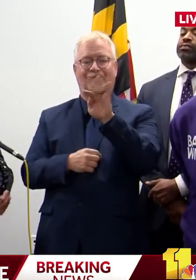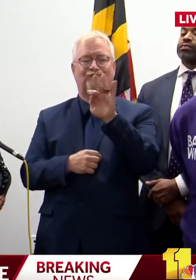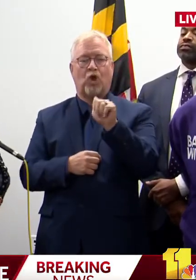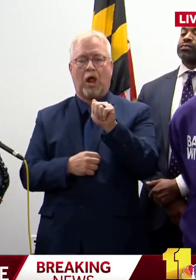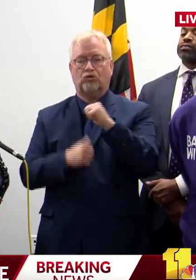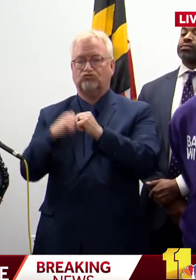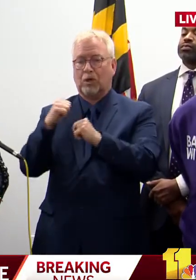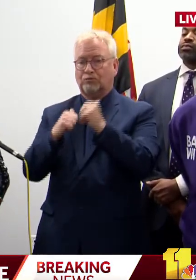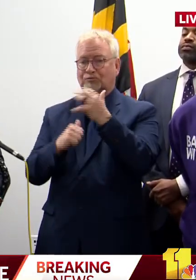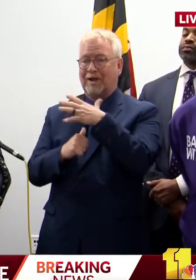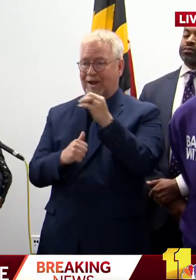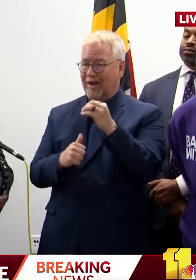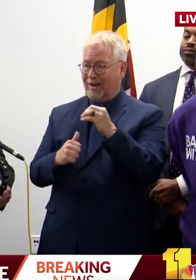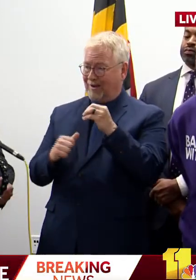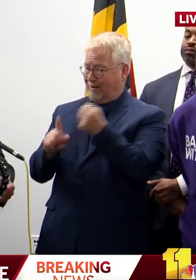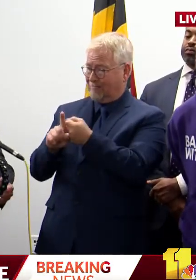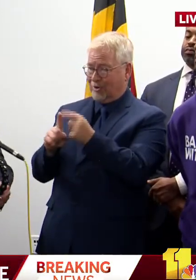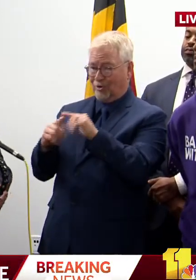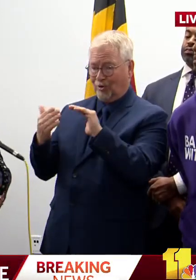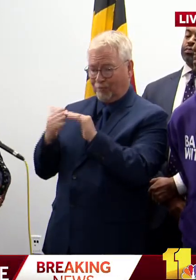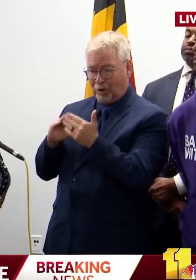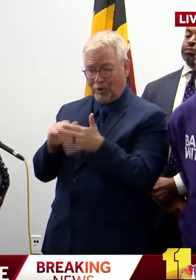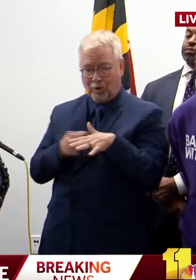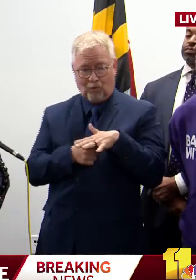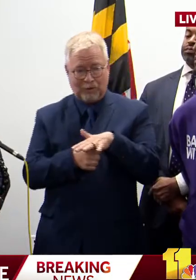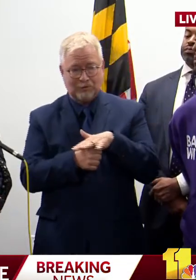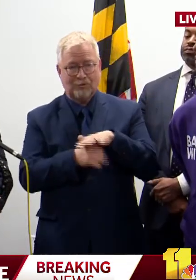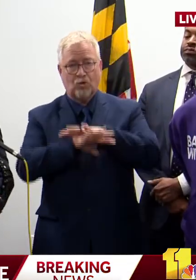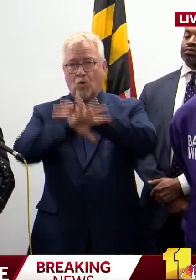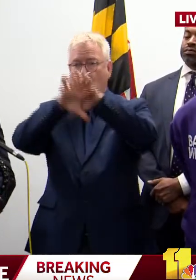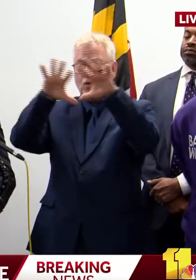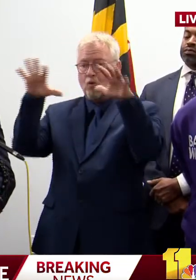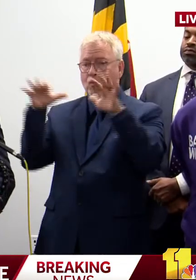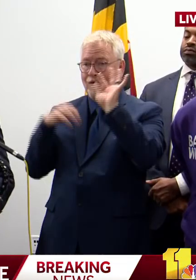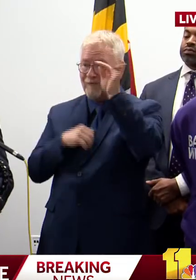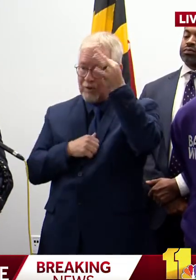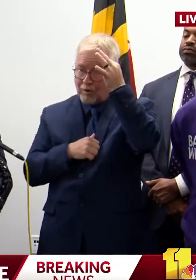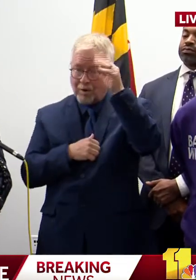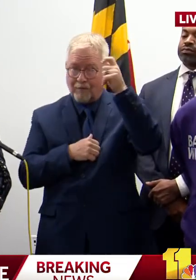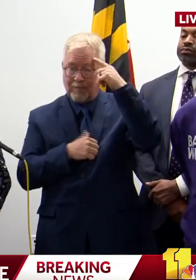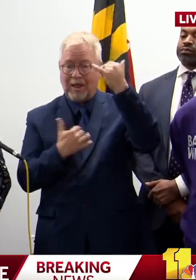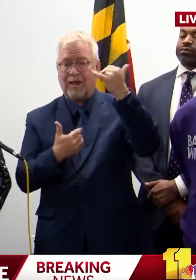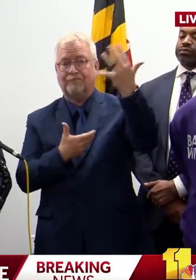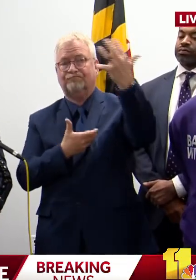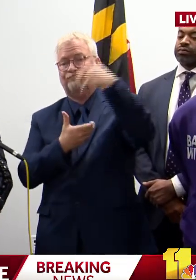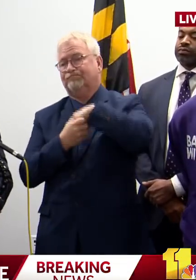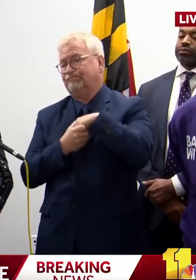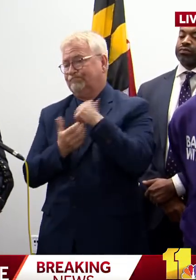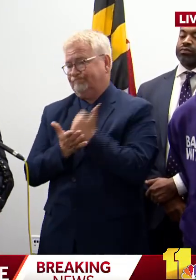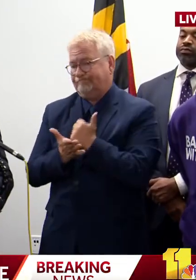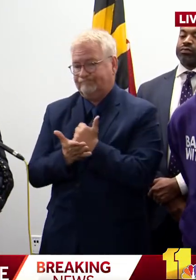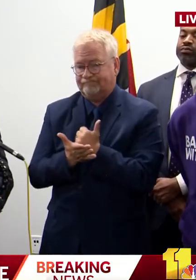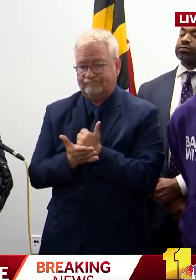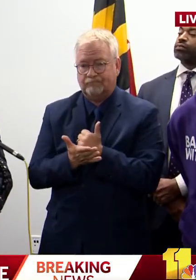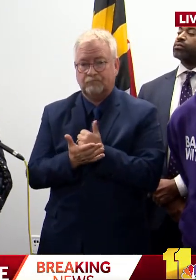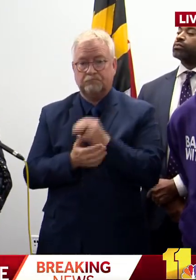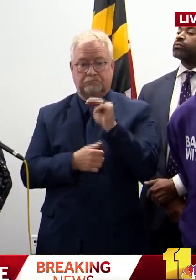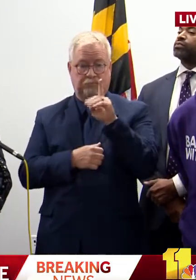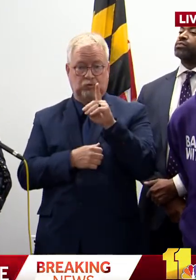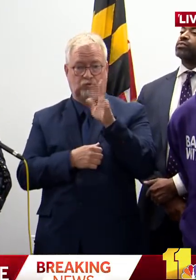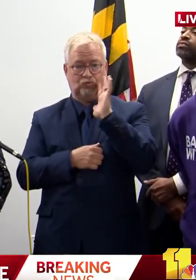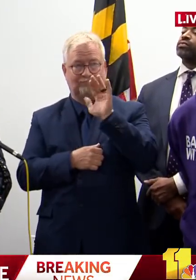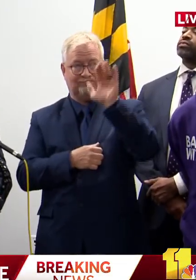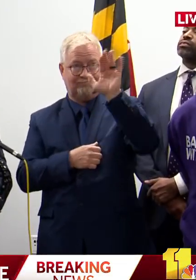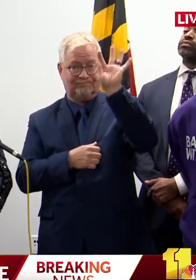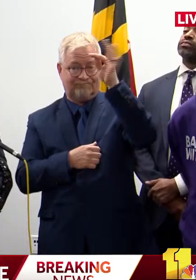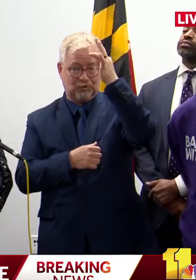our region, the federal government comes to your help. And we are asking the federal government to help